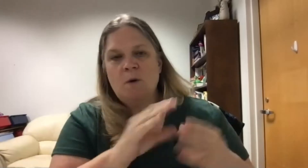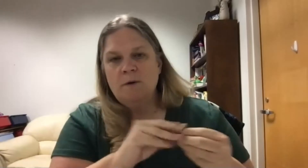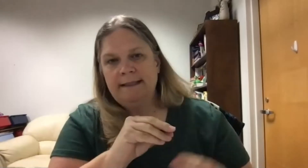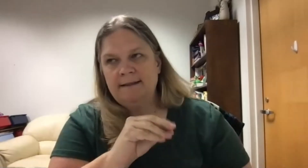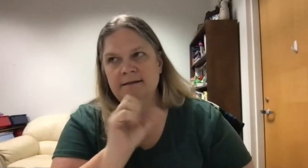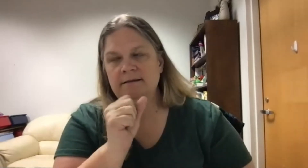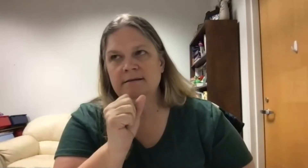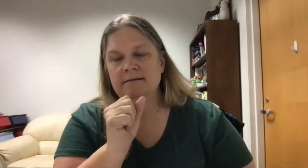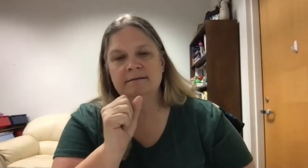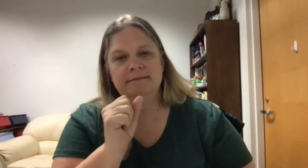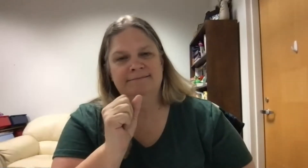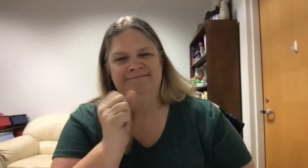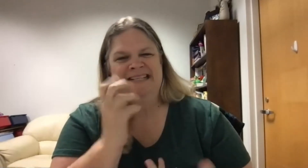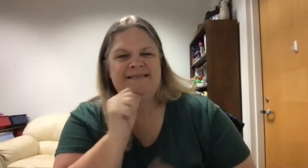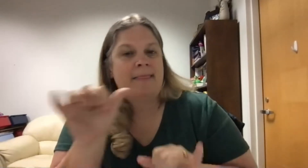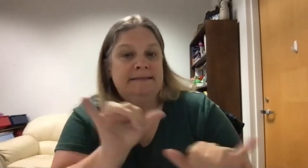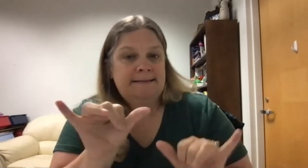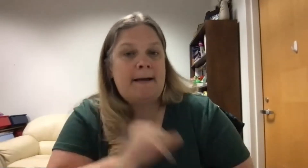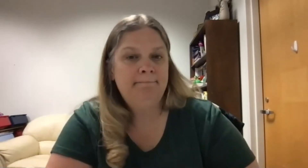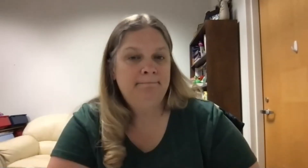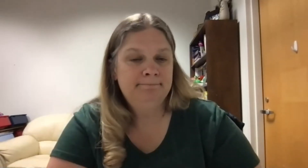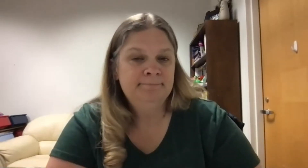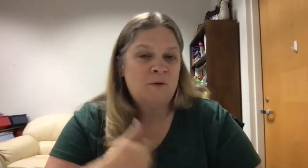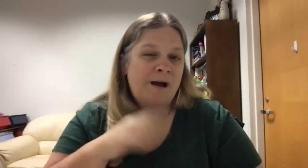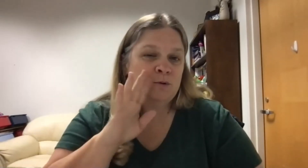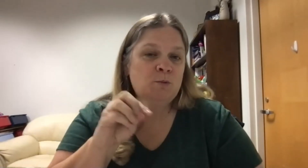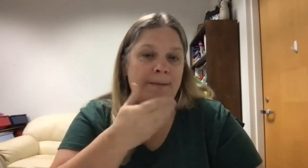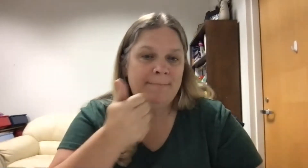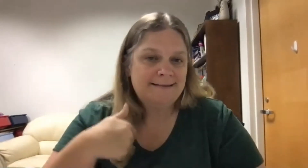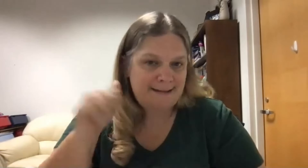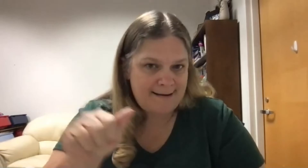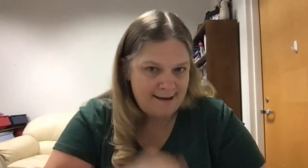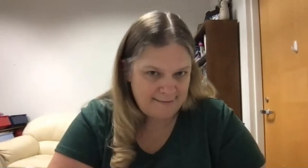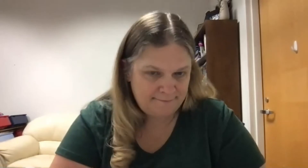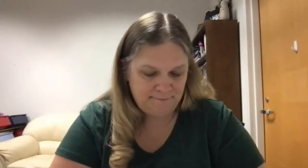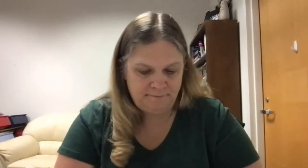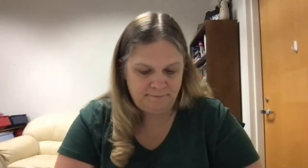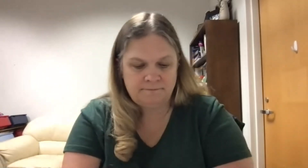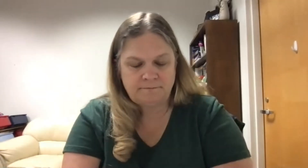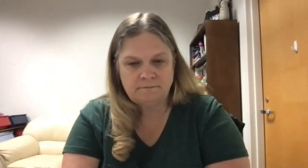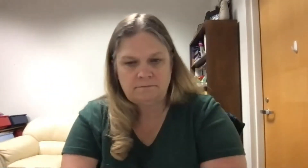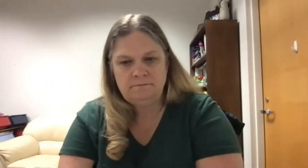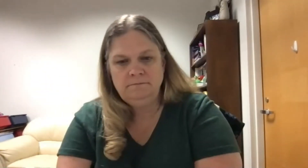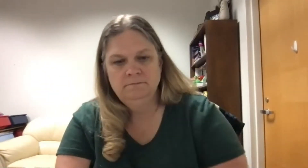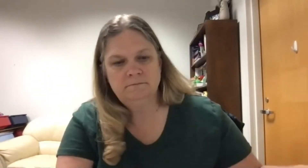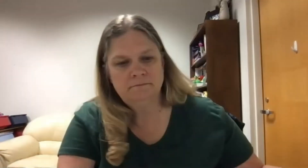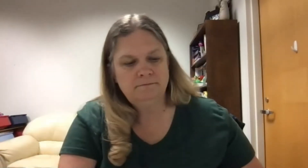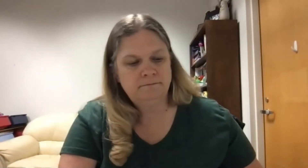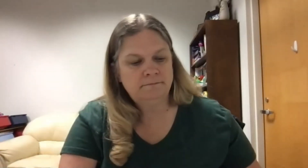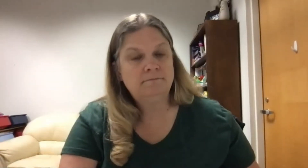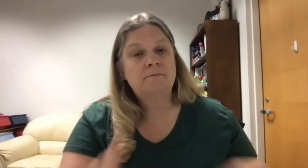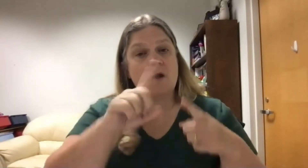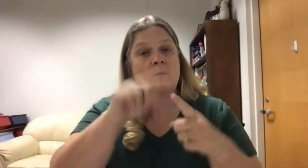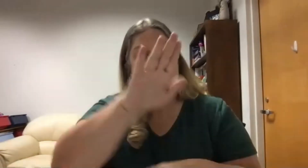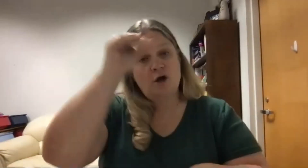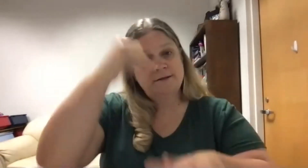convey how she shared her story. It's not going to be the same, but I'll try the best I can.